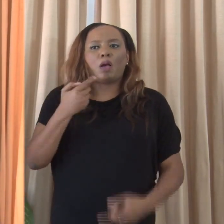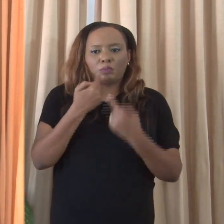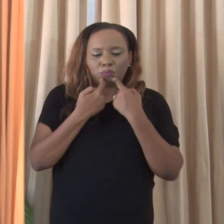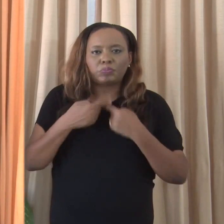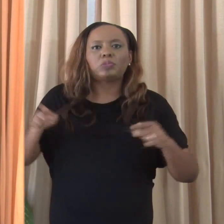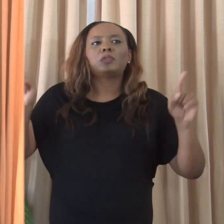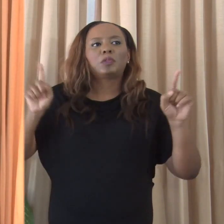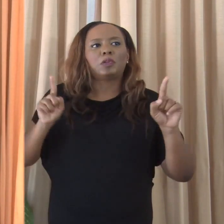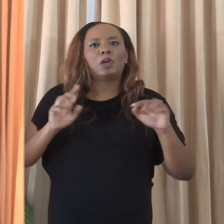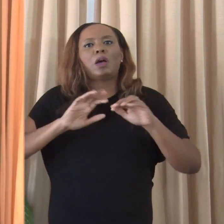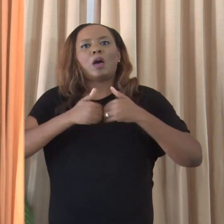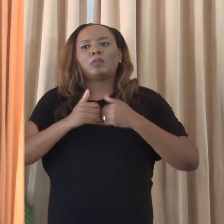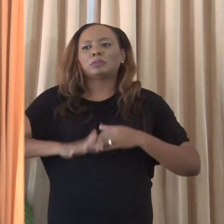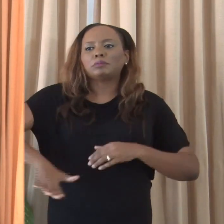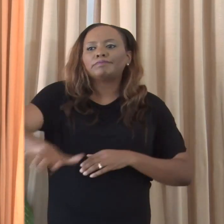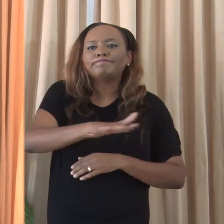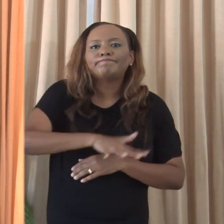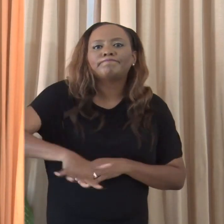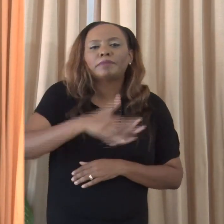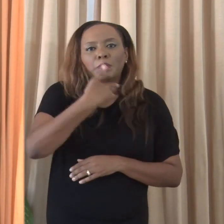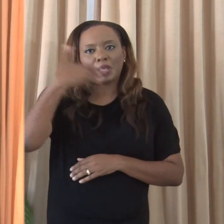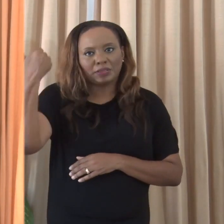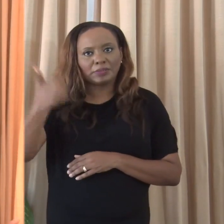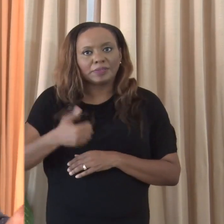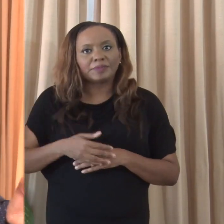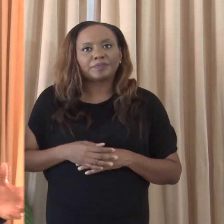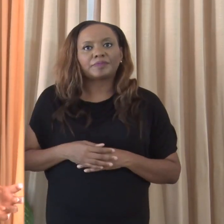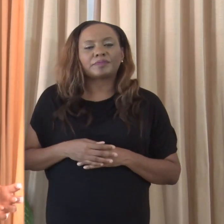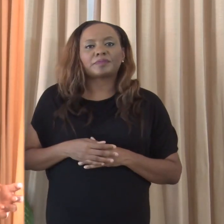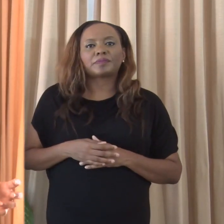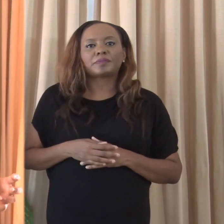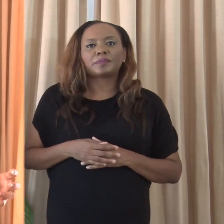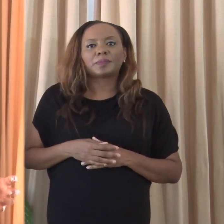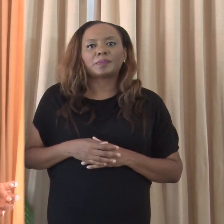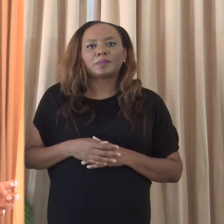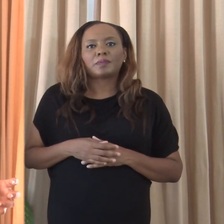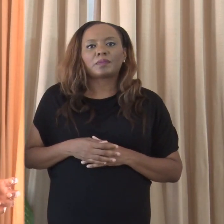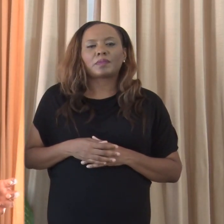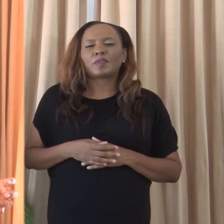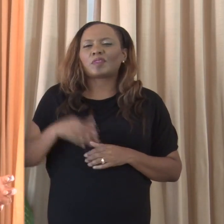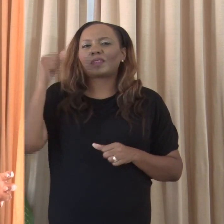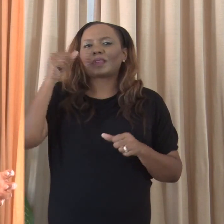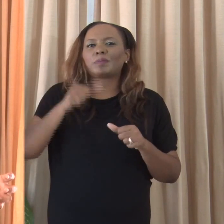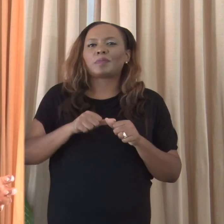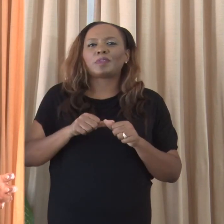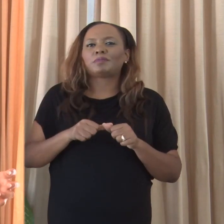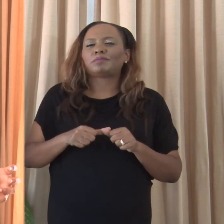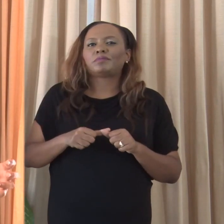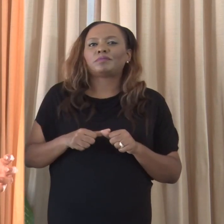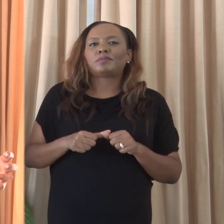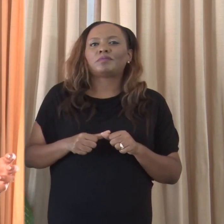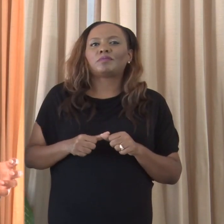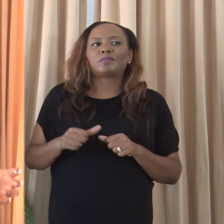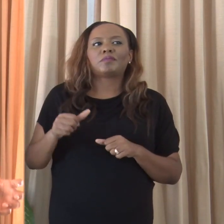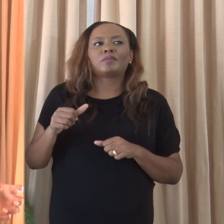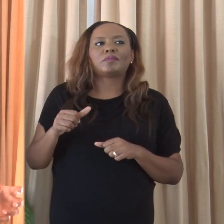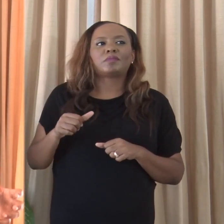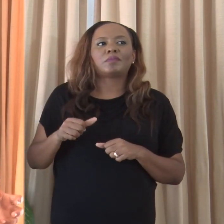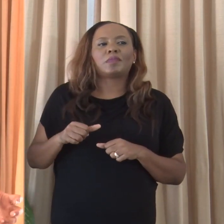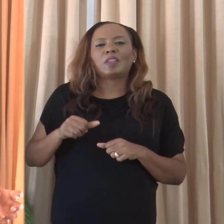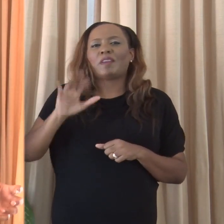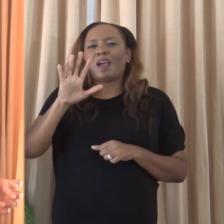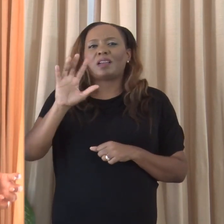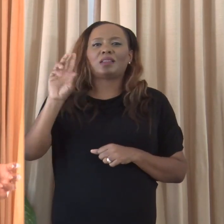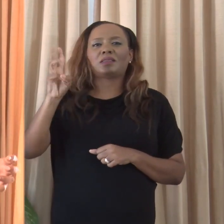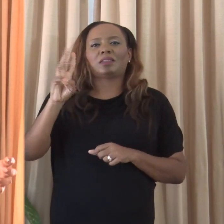it is safe for other people as well. Remember that a lot of this was not anticipated 5 or 6